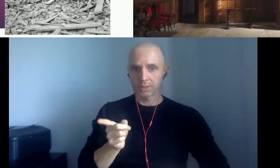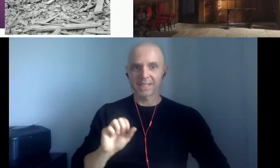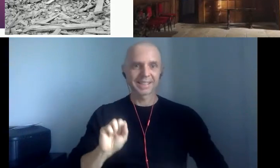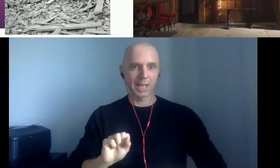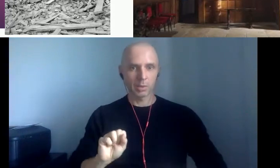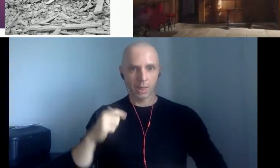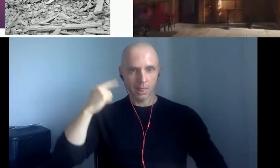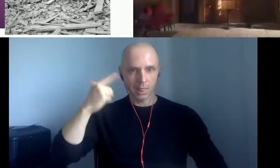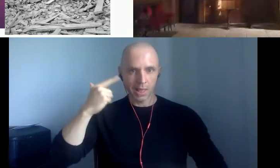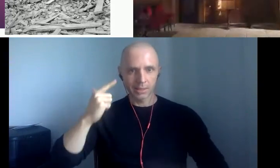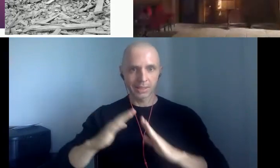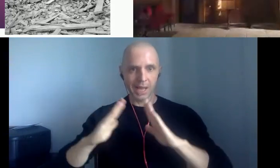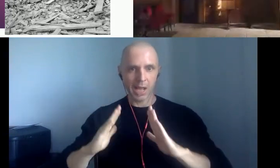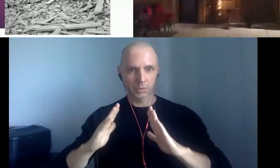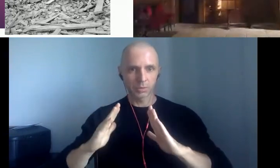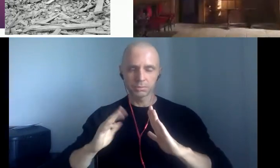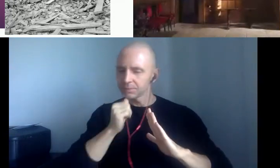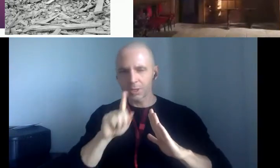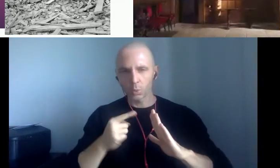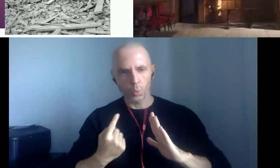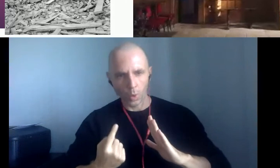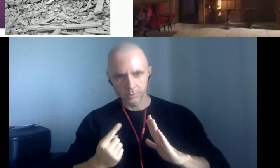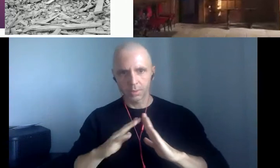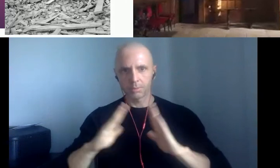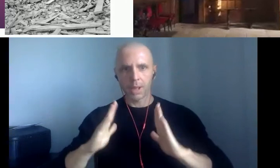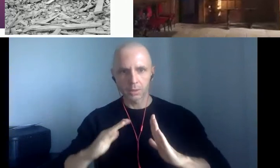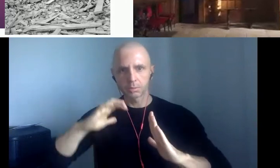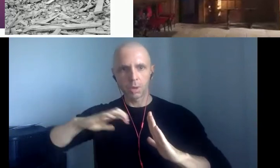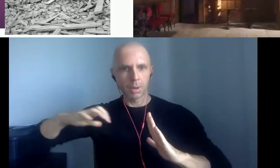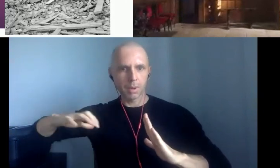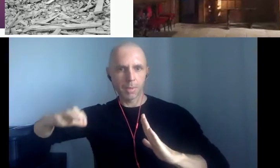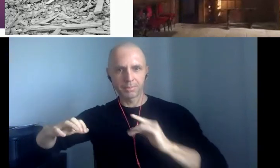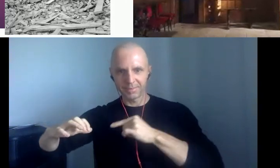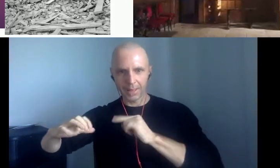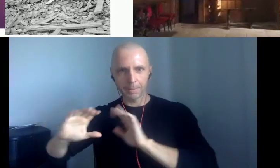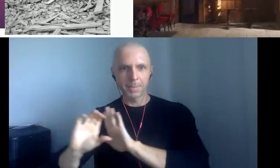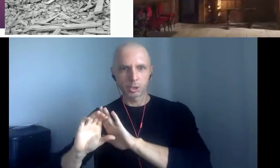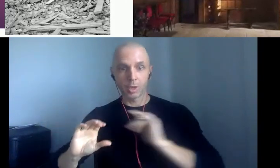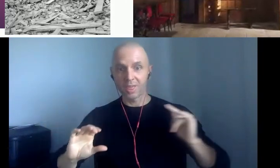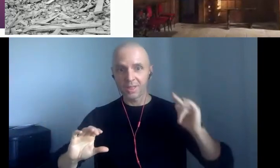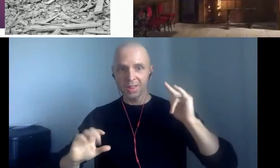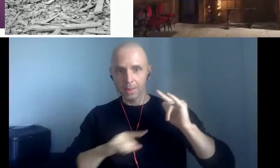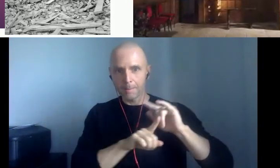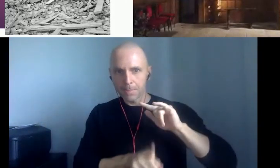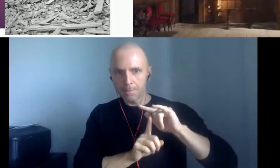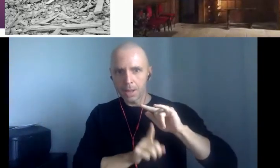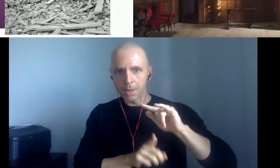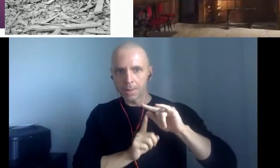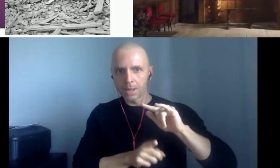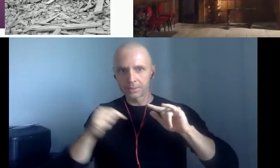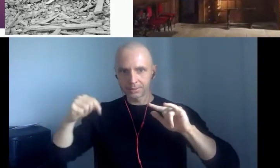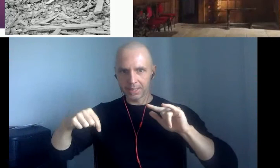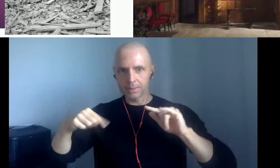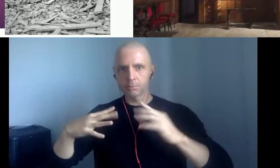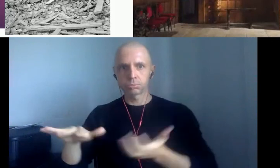London that has been, or several houses that have been hit by a V1 strike. So it's an immensely powerful early cruise missile.